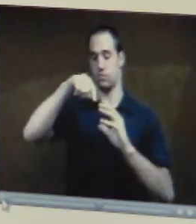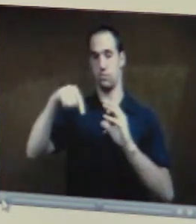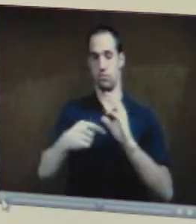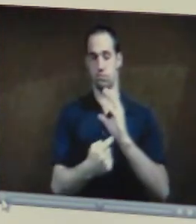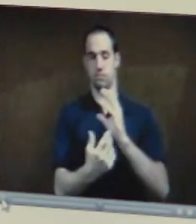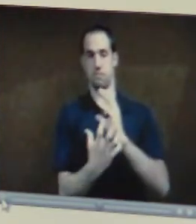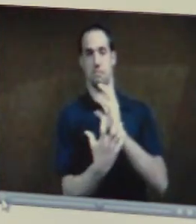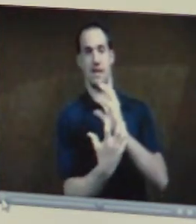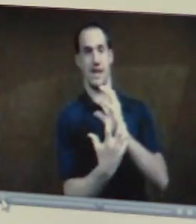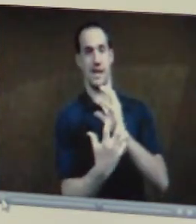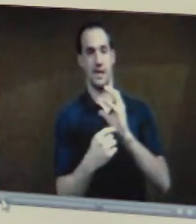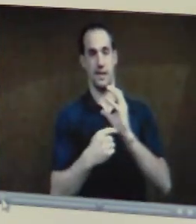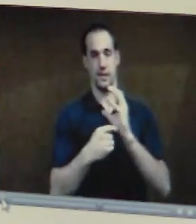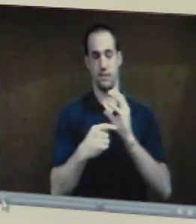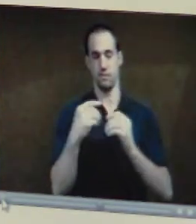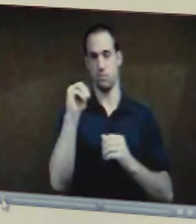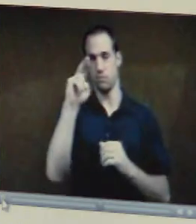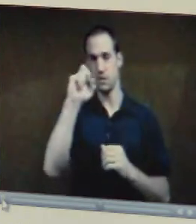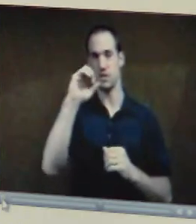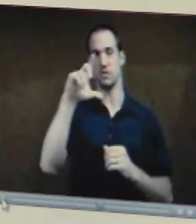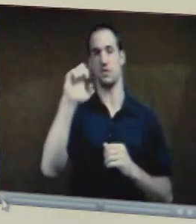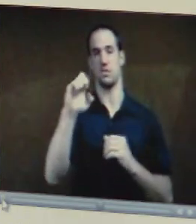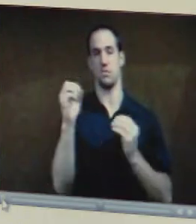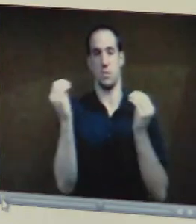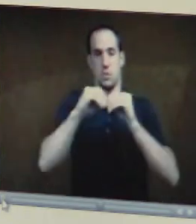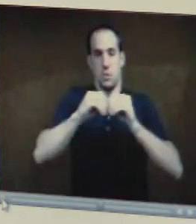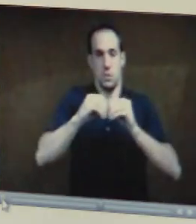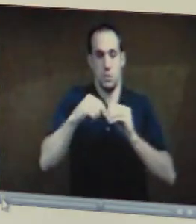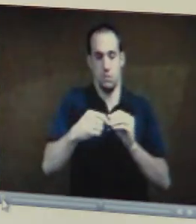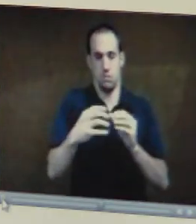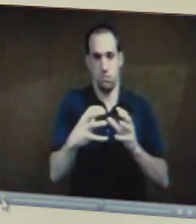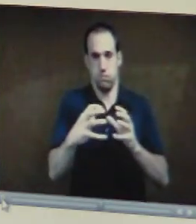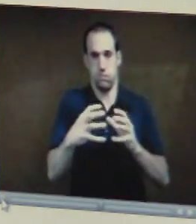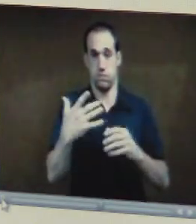Now this is the biggest chamber of the heart, the left ventricle.